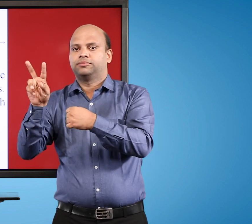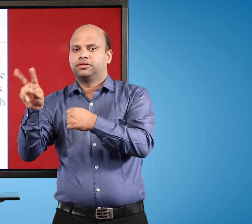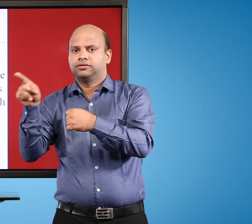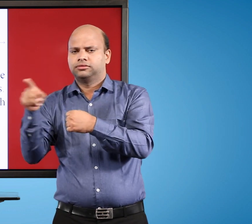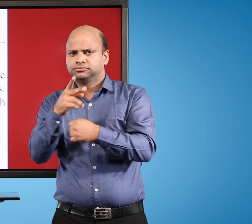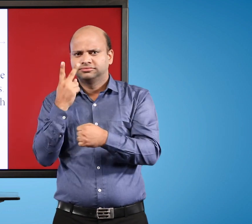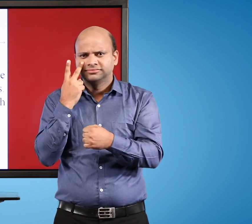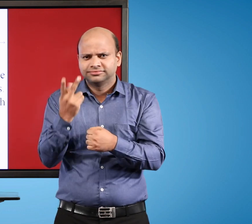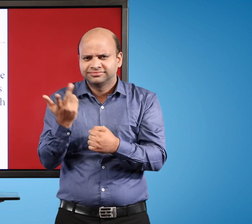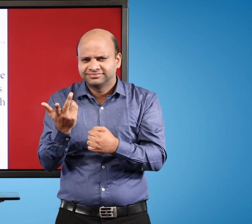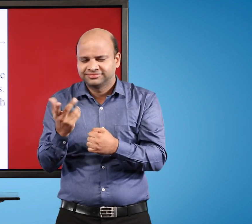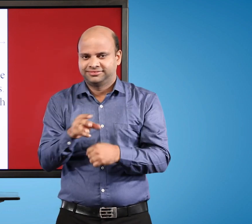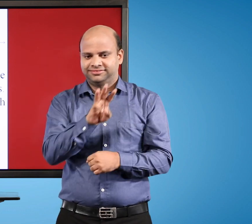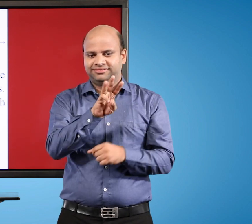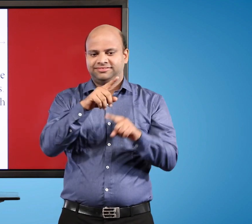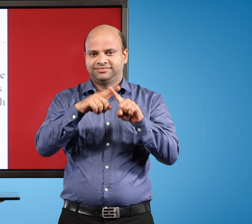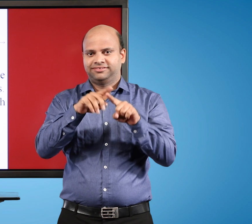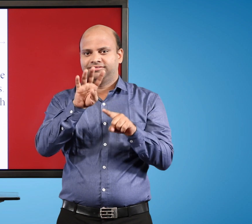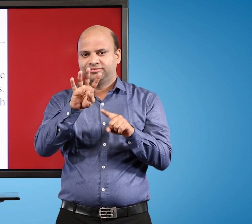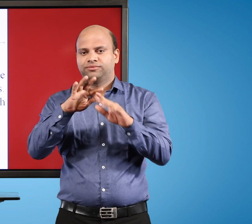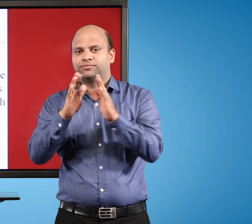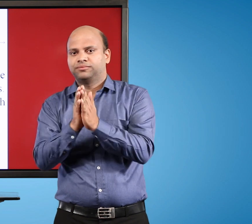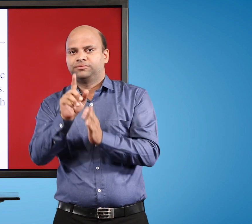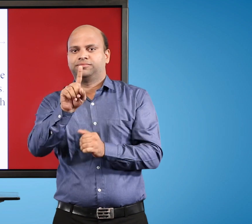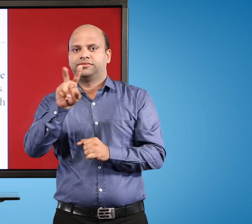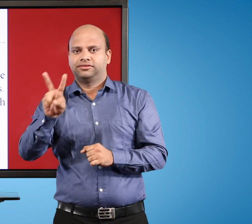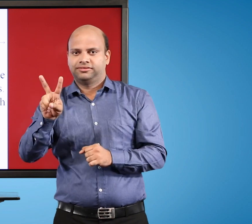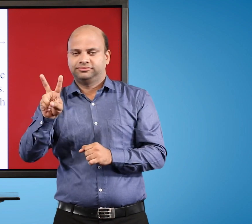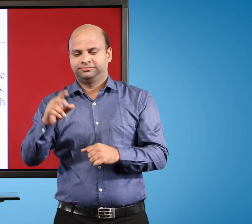Where do you reach? You will reach 12. So we say